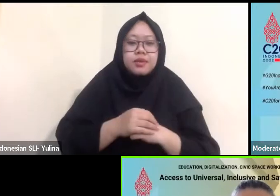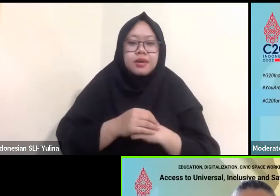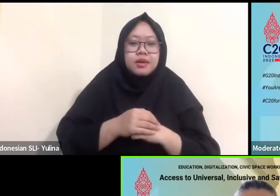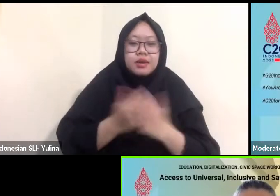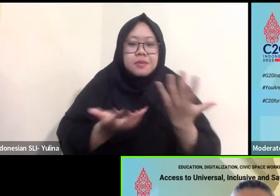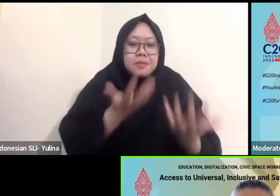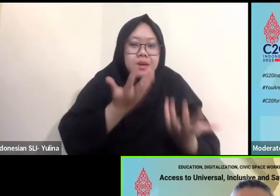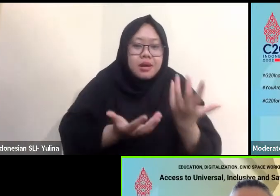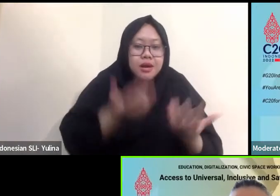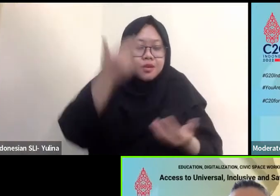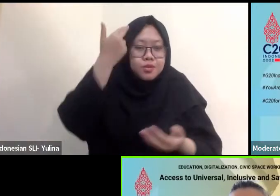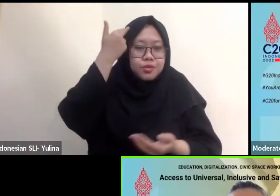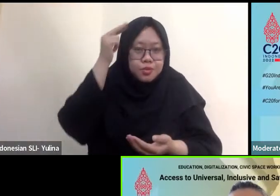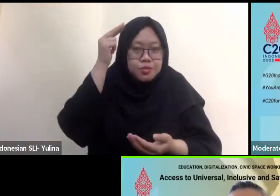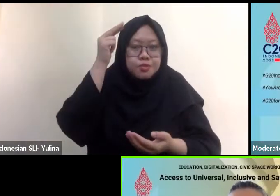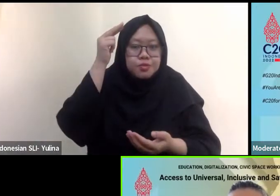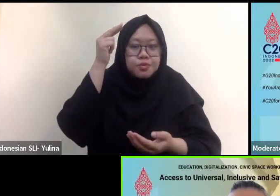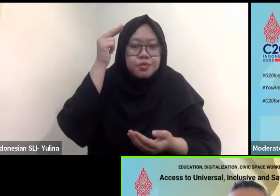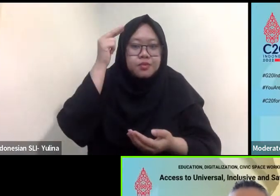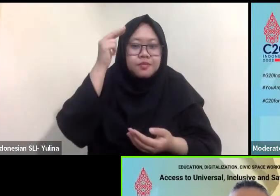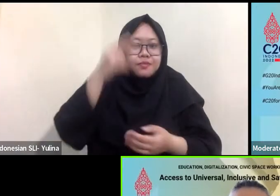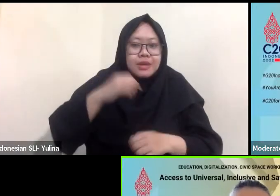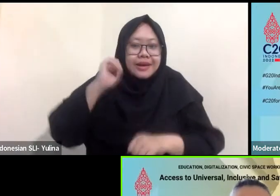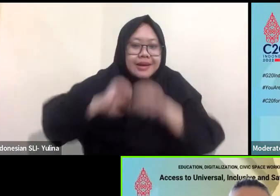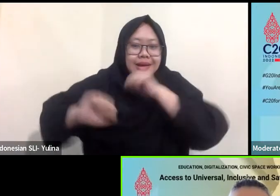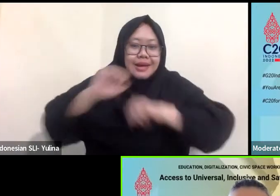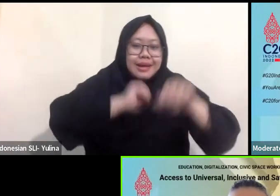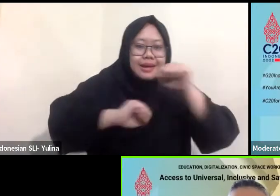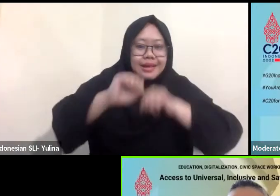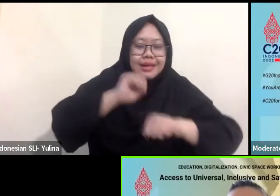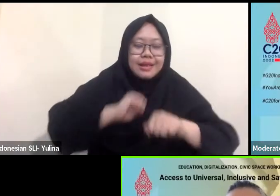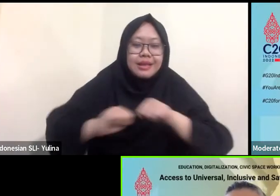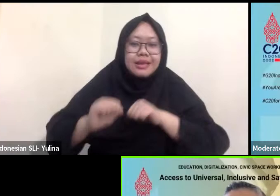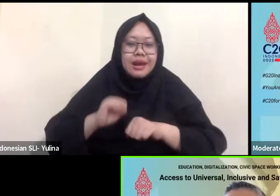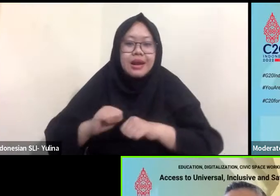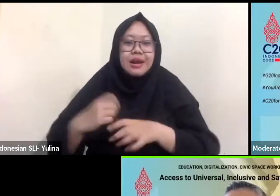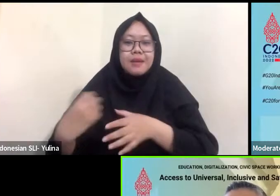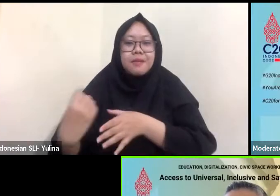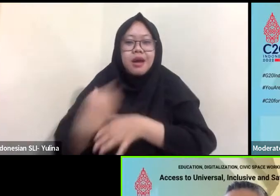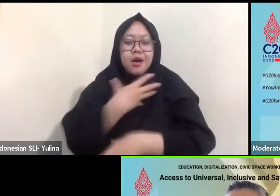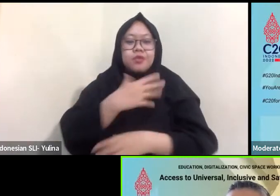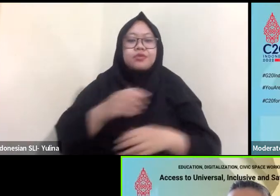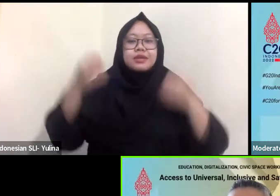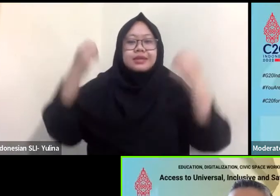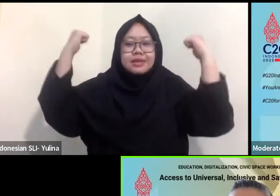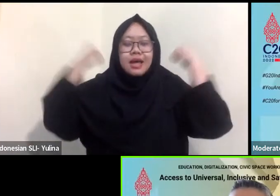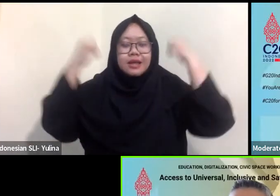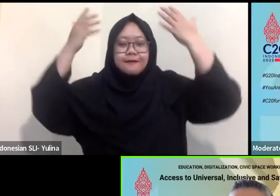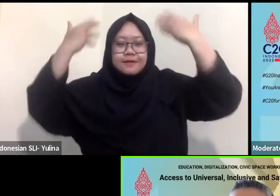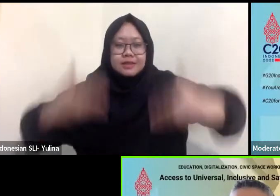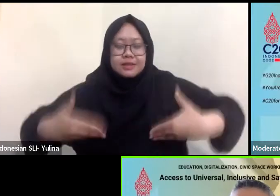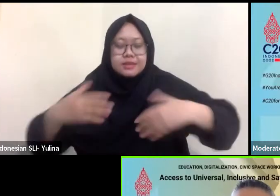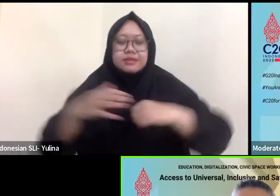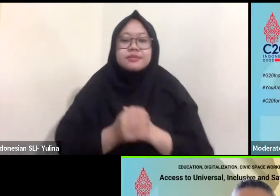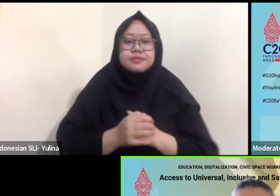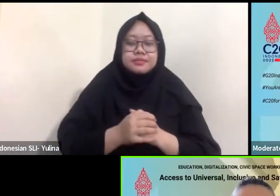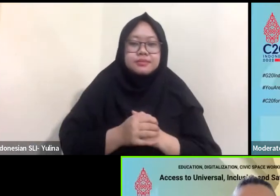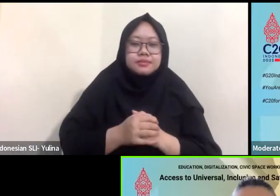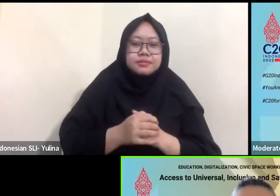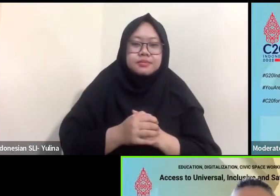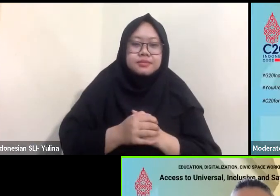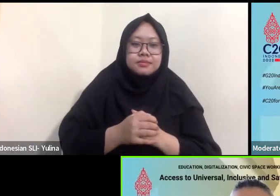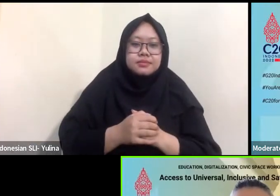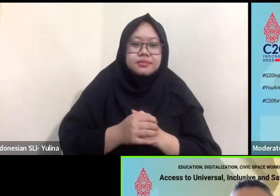and concentration as well that gets impeded when we're on screens for such a long time. And then